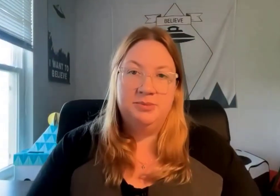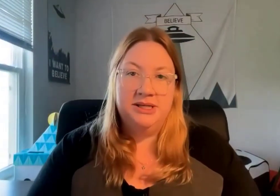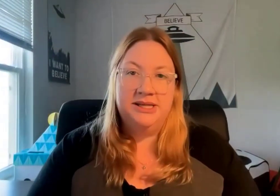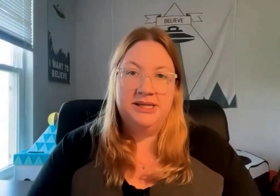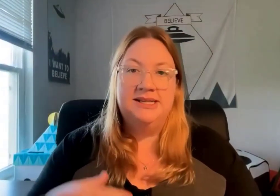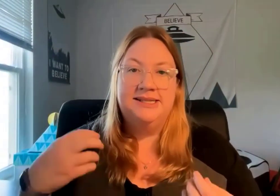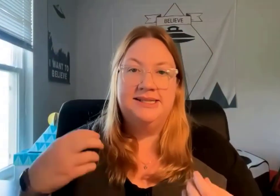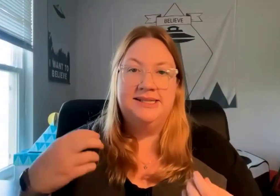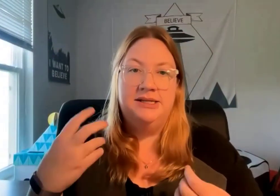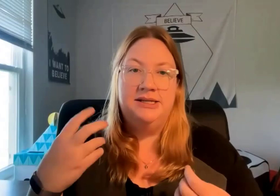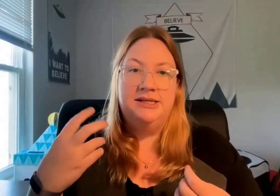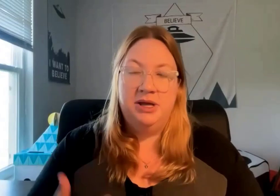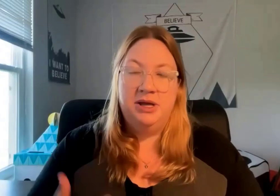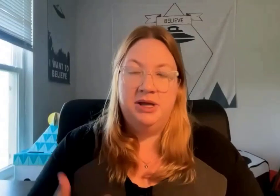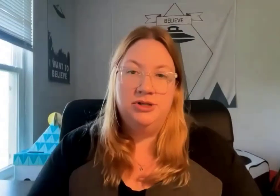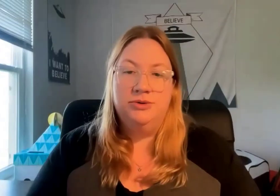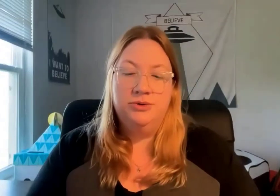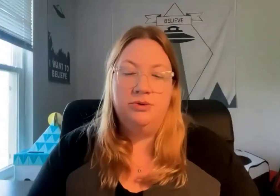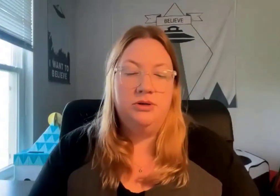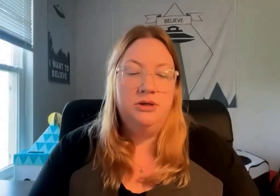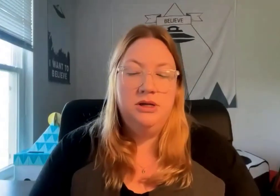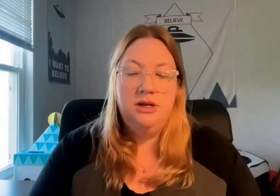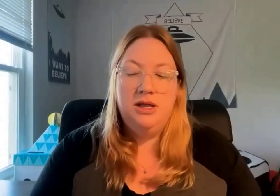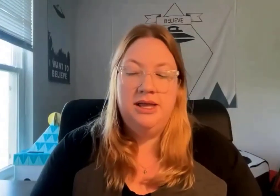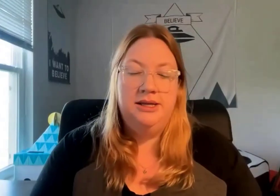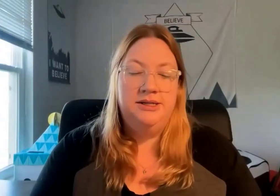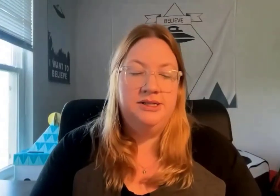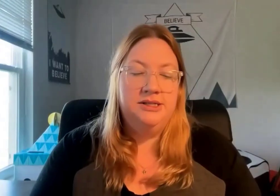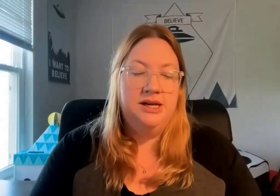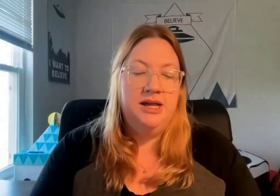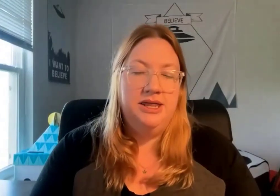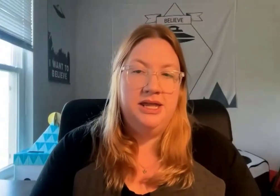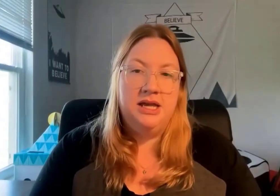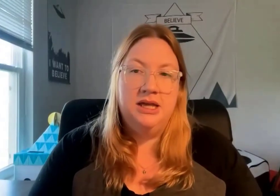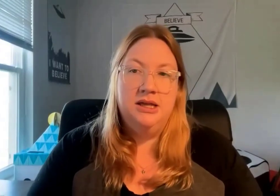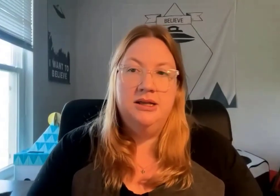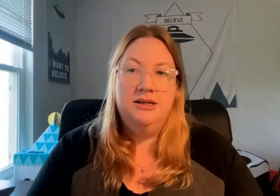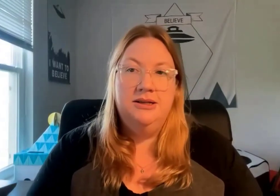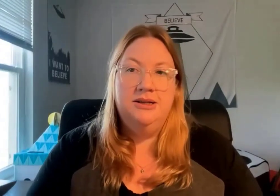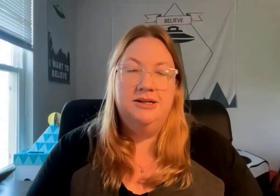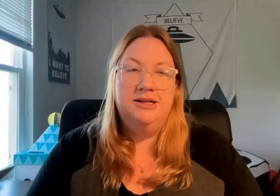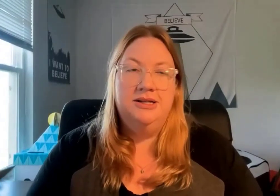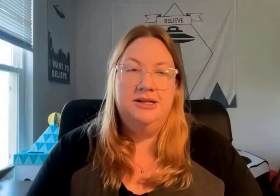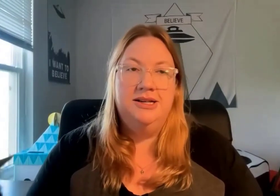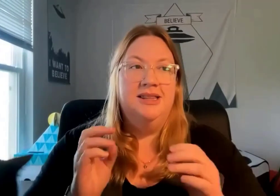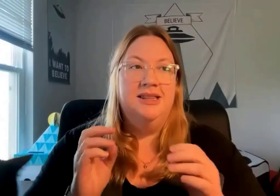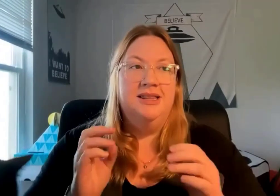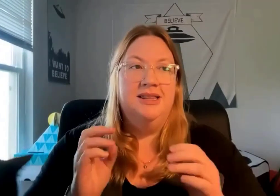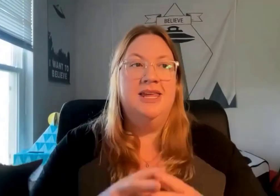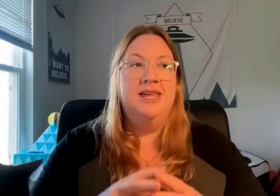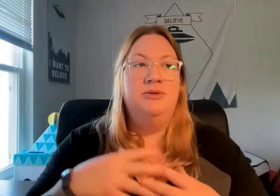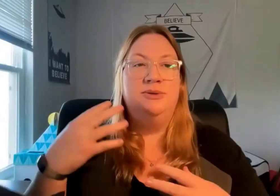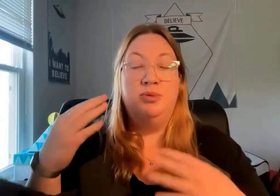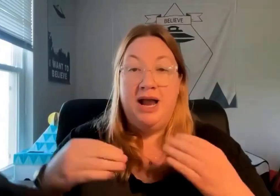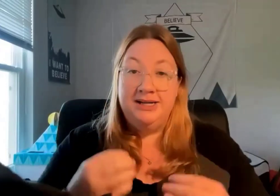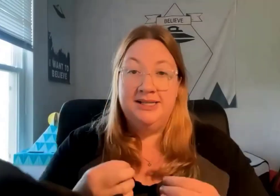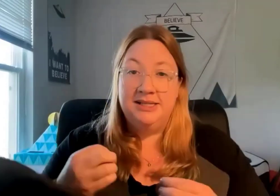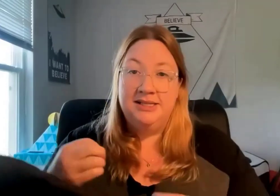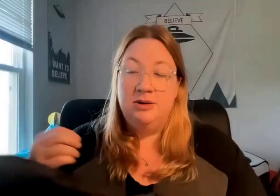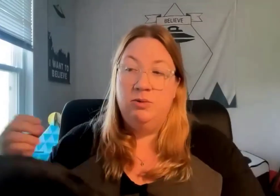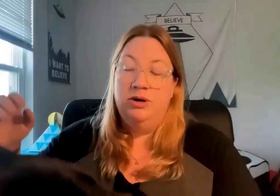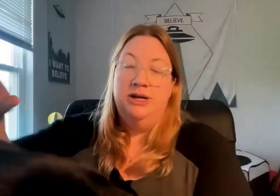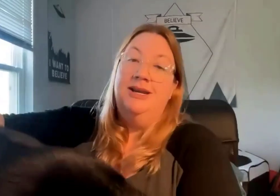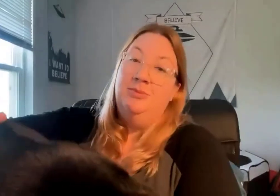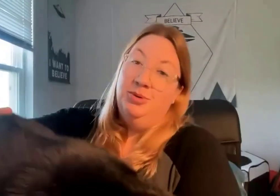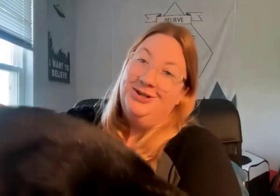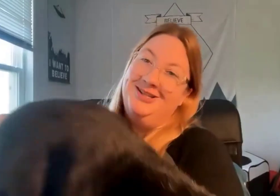show possibilities and as a pedagogical tool. And I think thinking about those